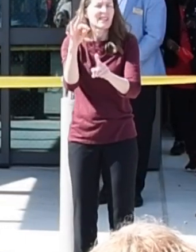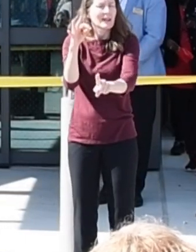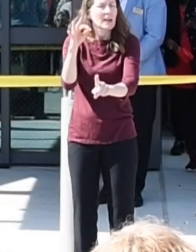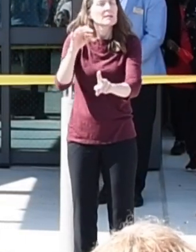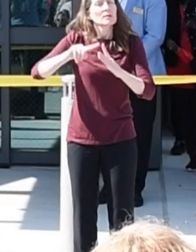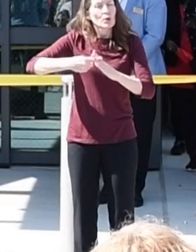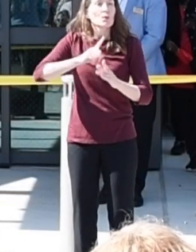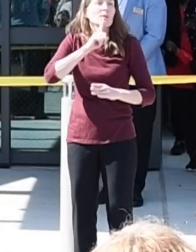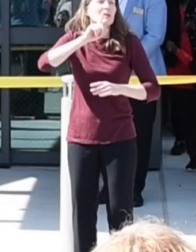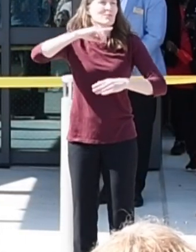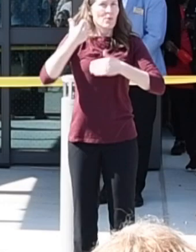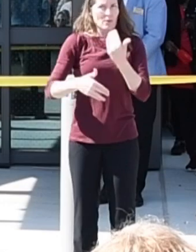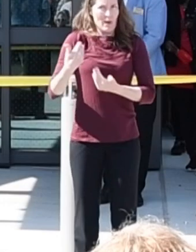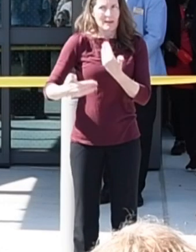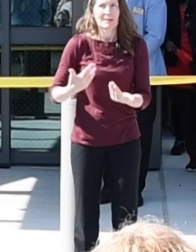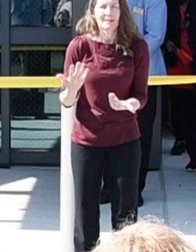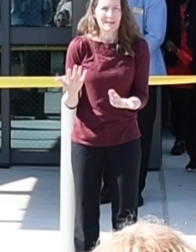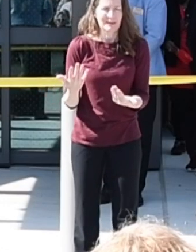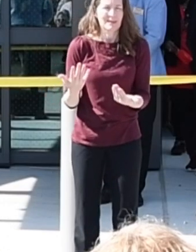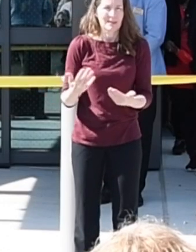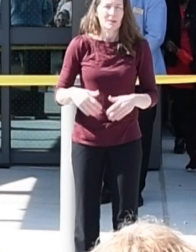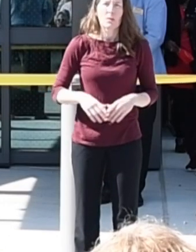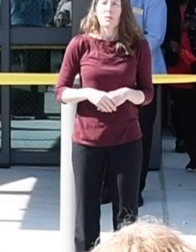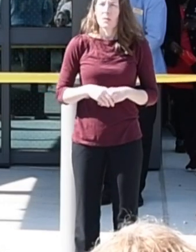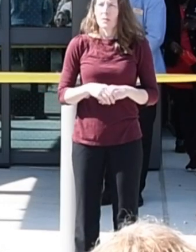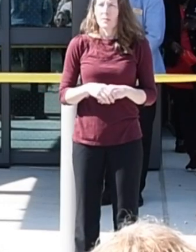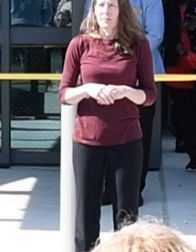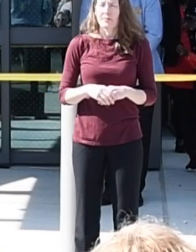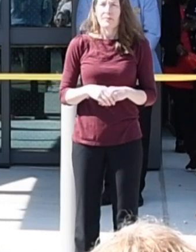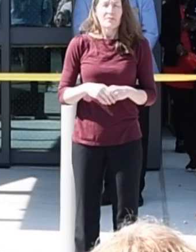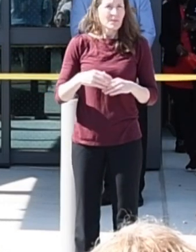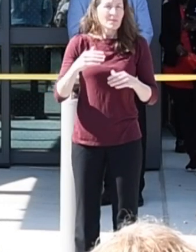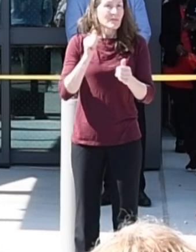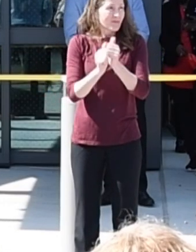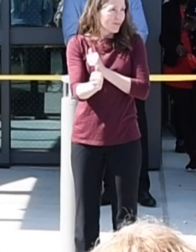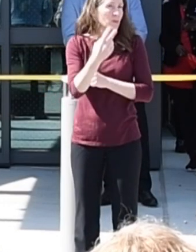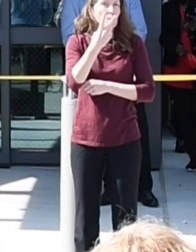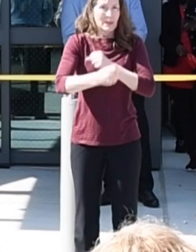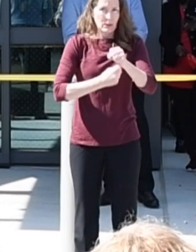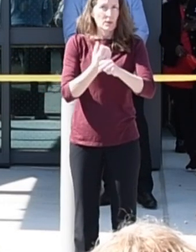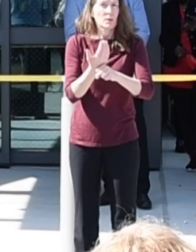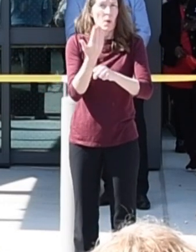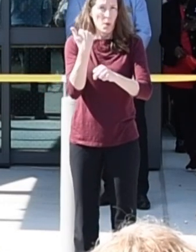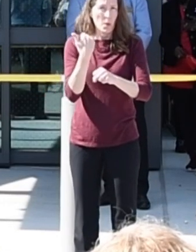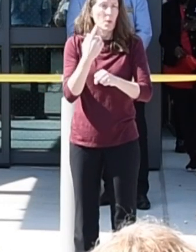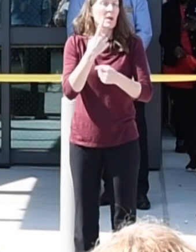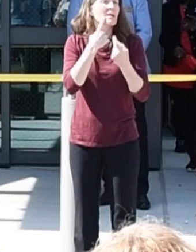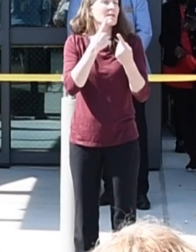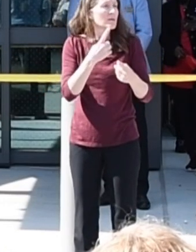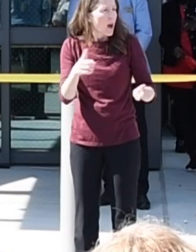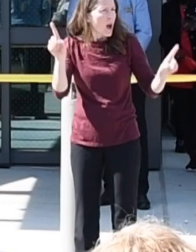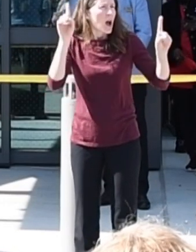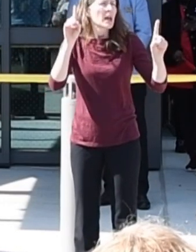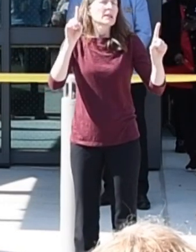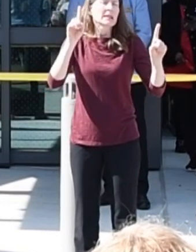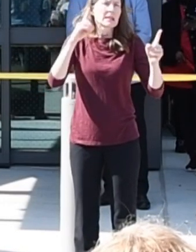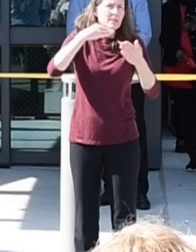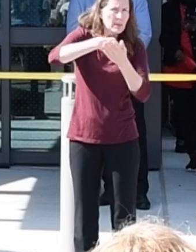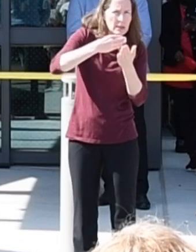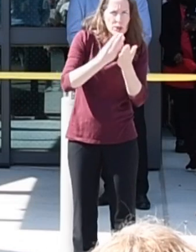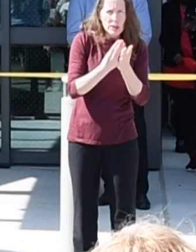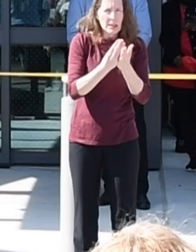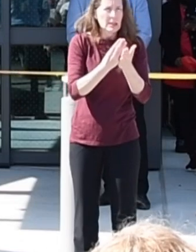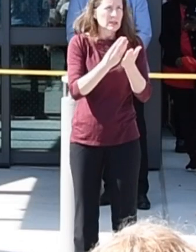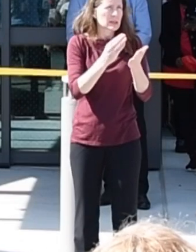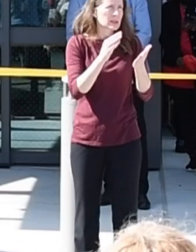today. Just over 2 years ago, after securing the necessary funding, thank you